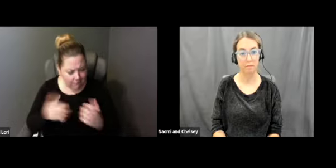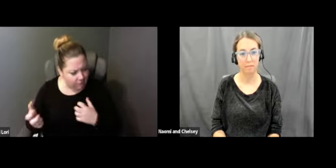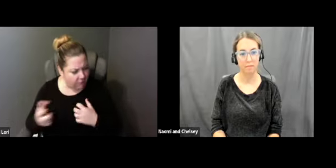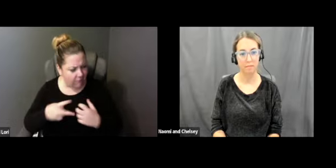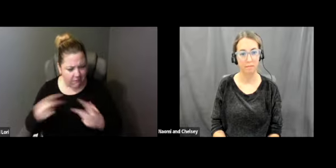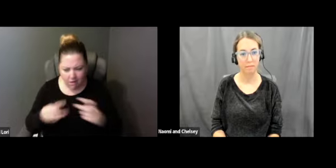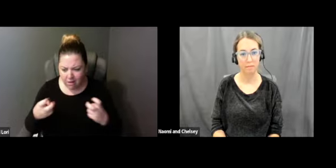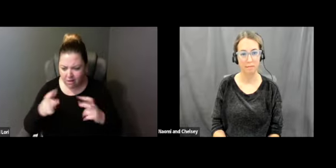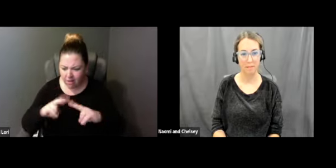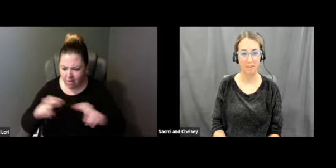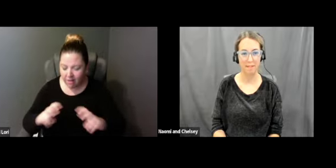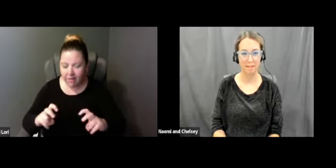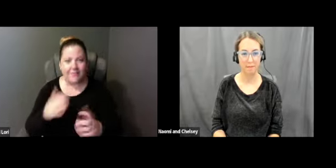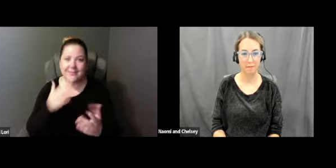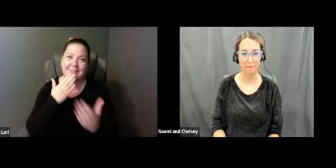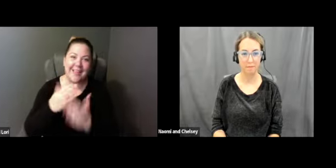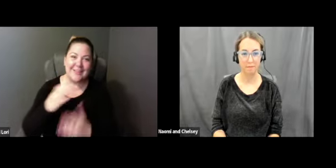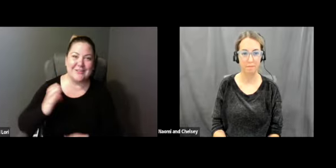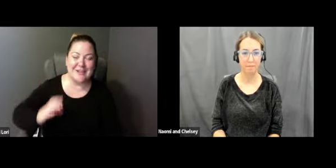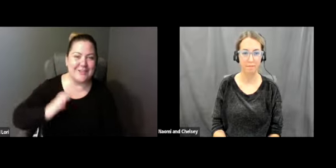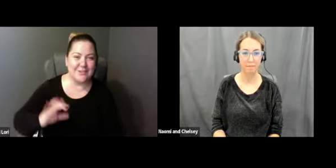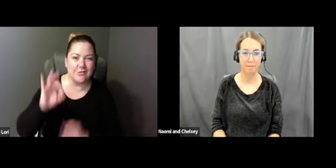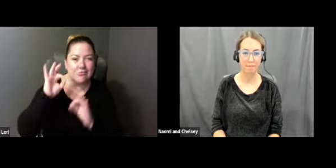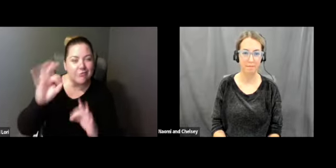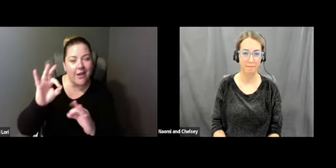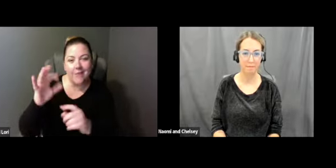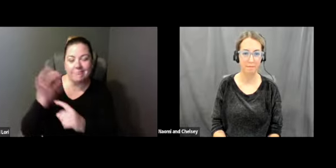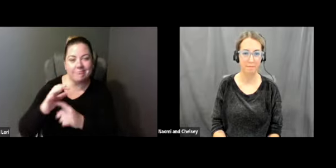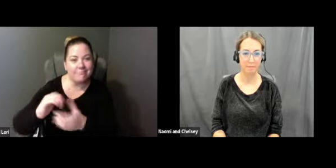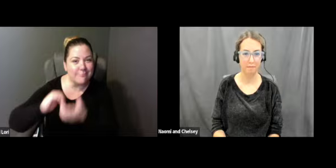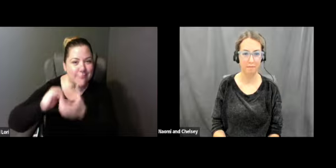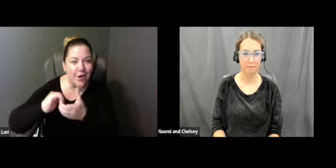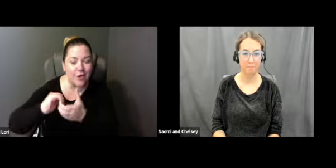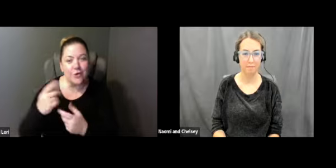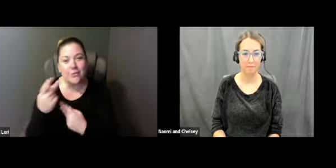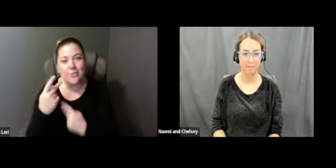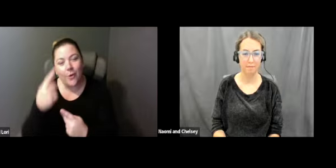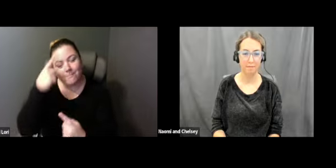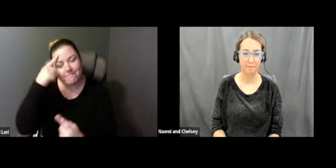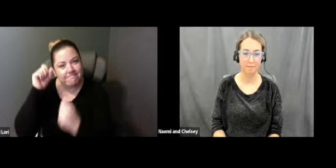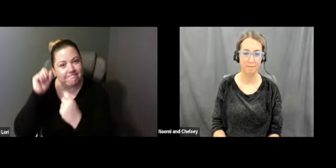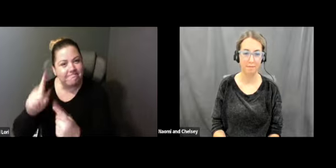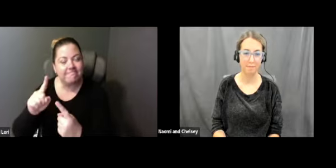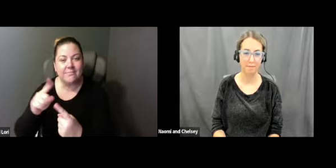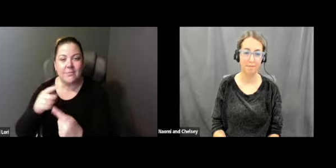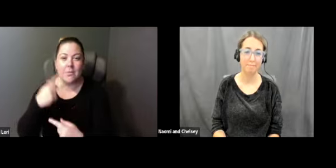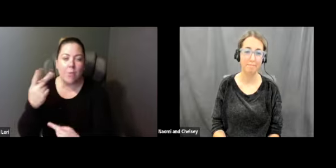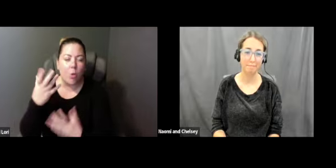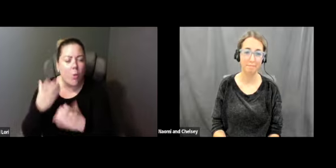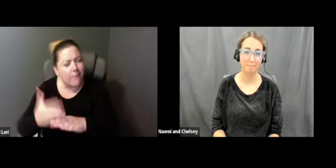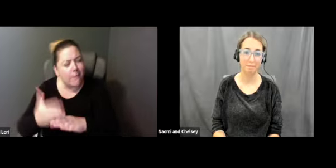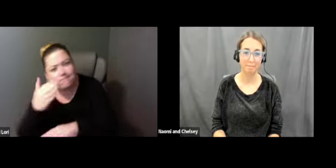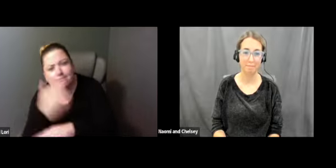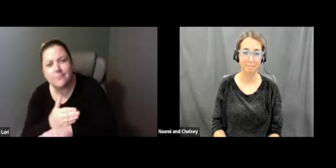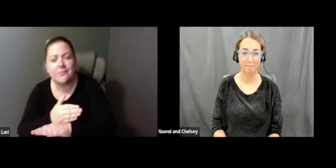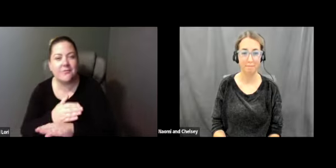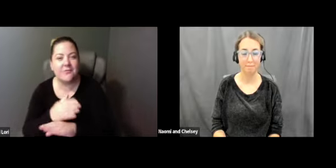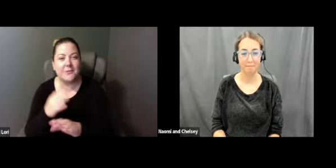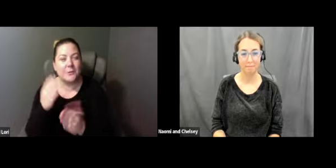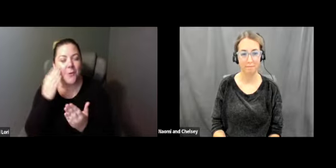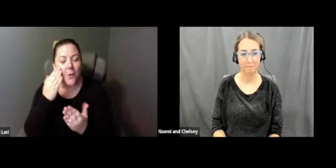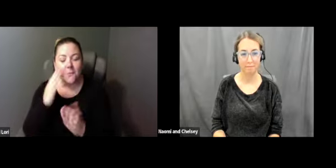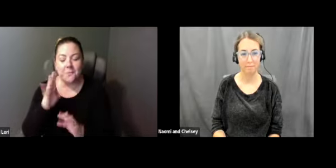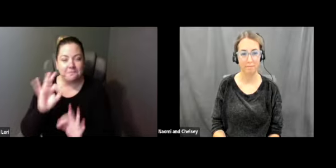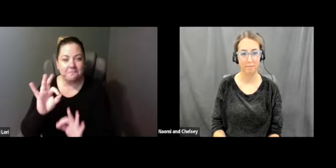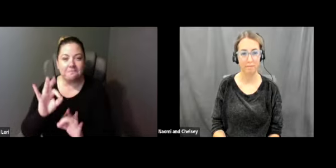Couldn't ask for a better partner in Chelsey. We just are reflective practitioners and always on the same page with that. But the reason why I say